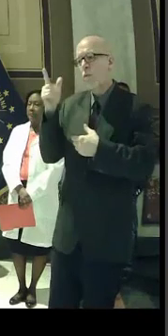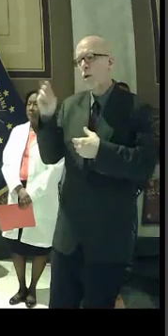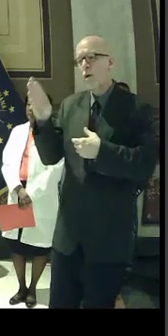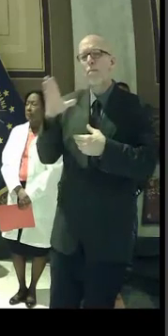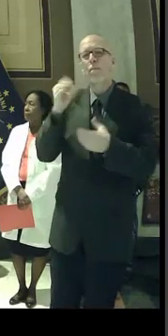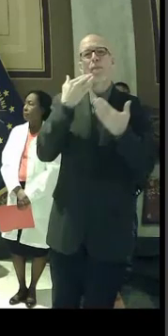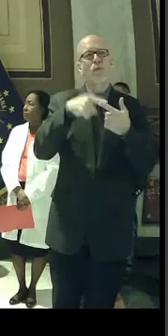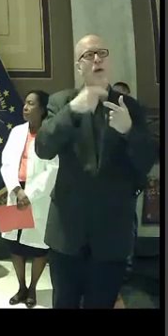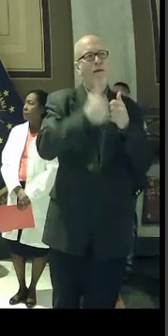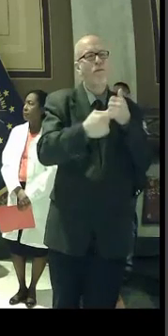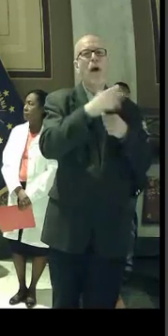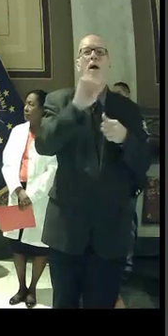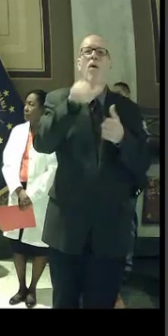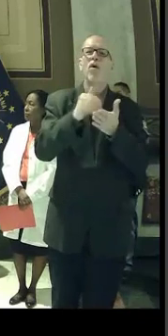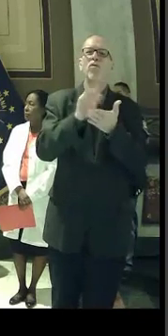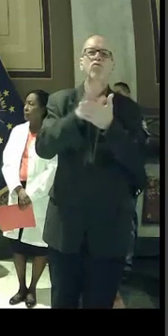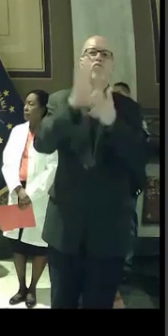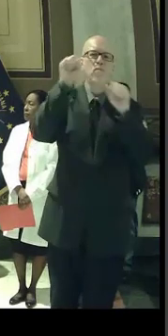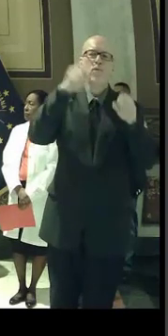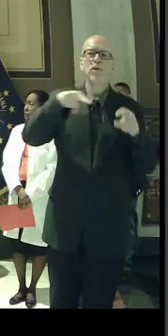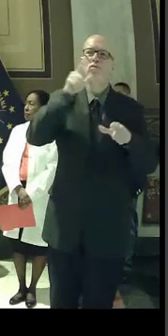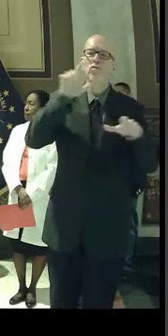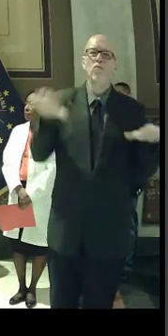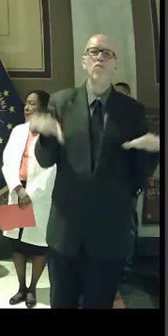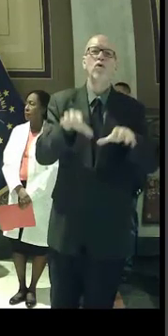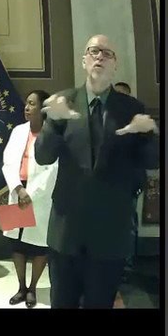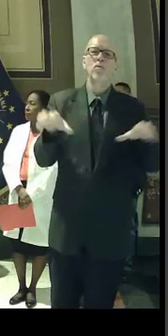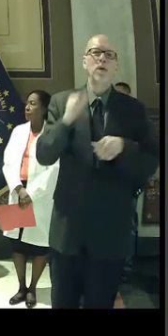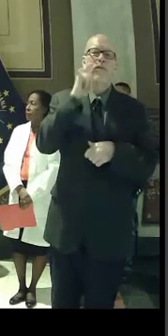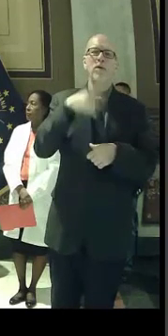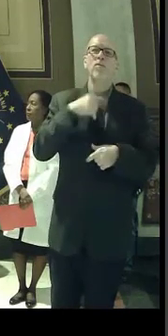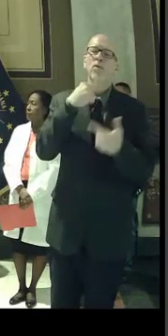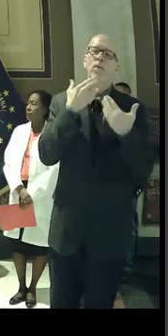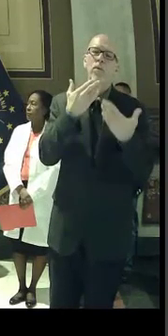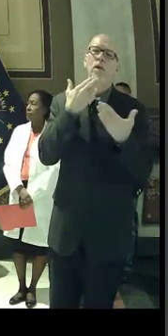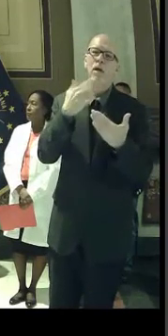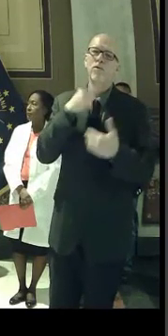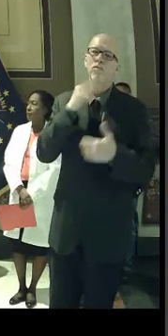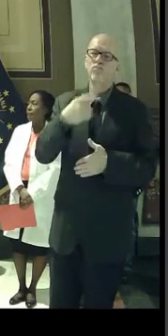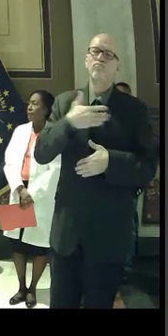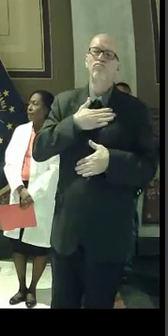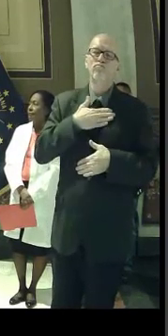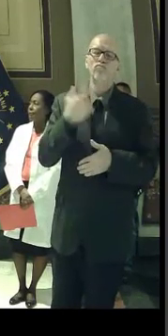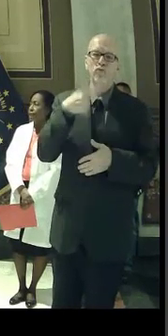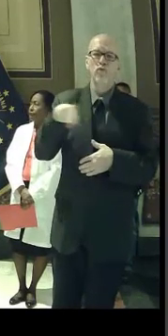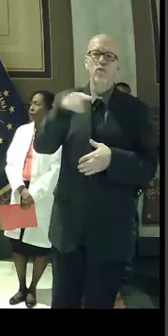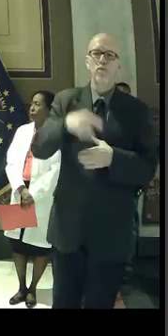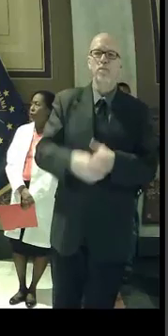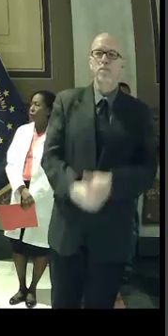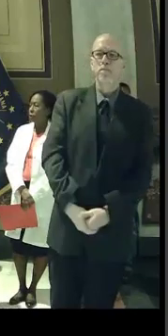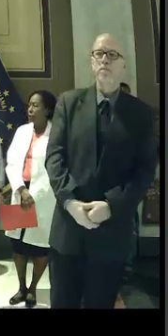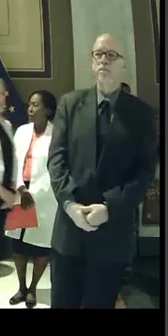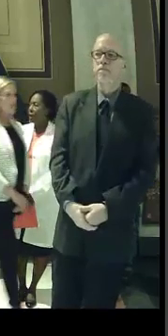our superintendents who are working tirelessly out in the field, thank you. I am indebted to you.